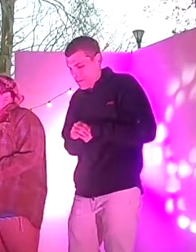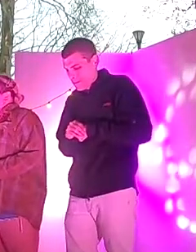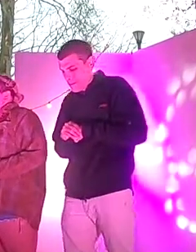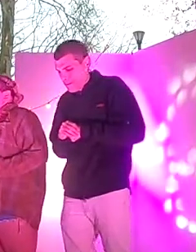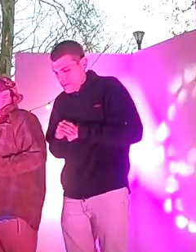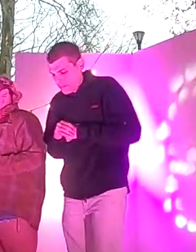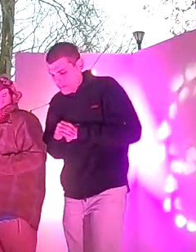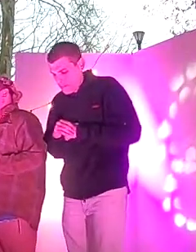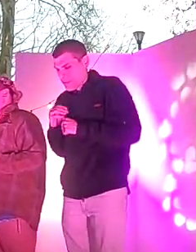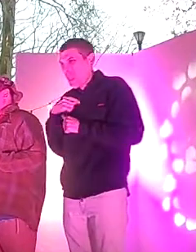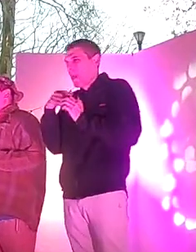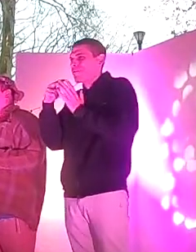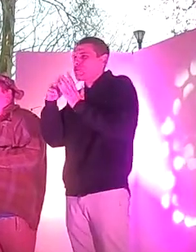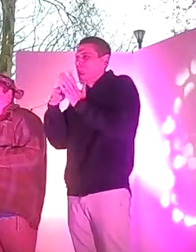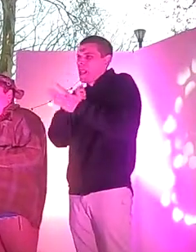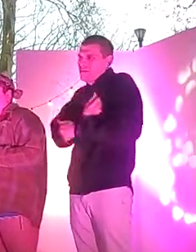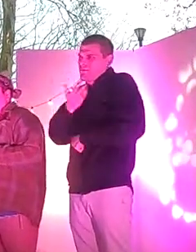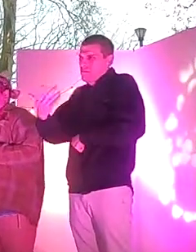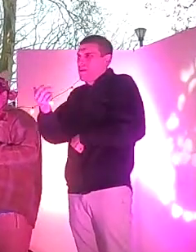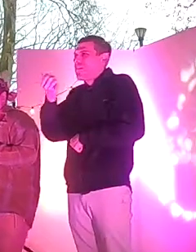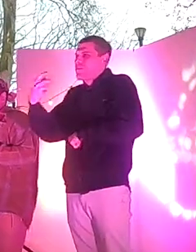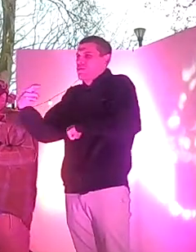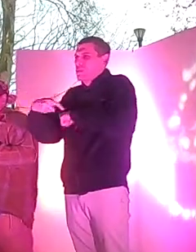I've read it a couple of times, but